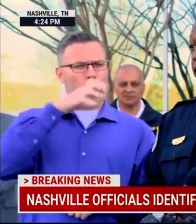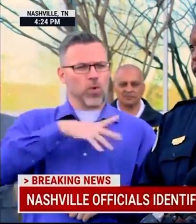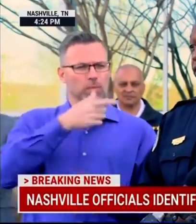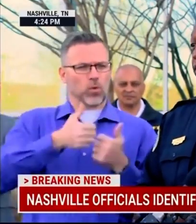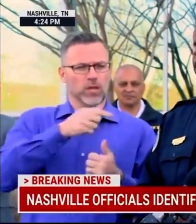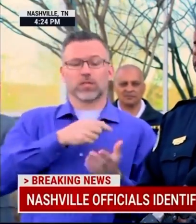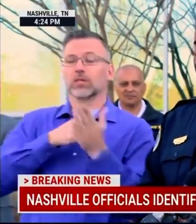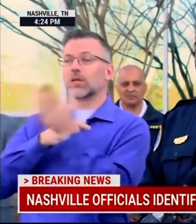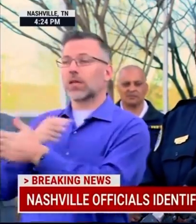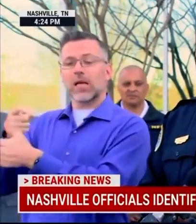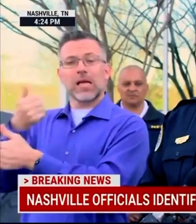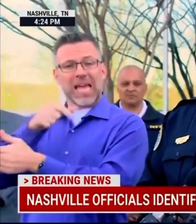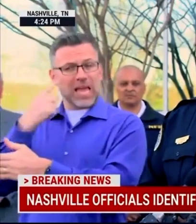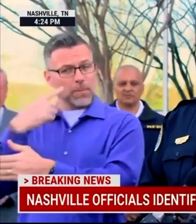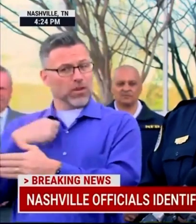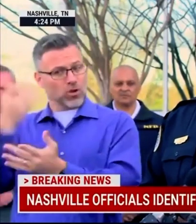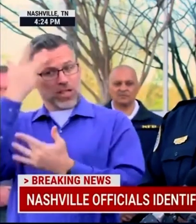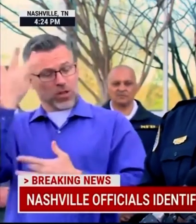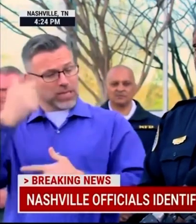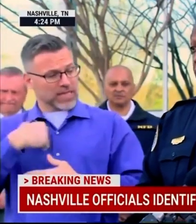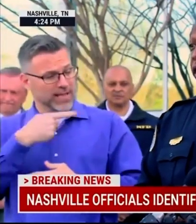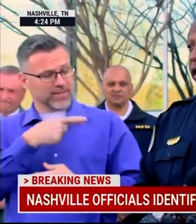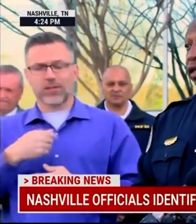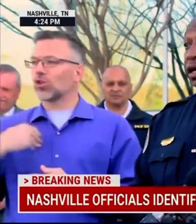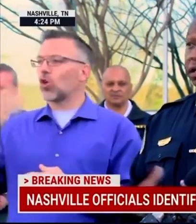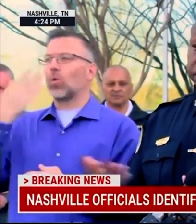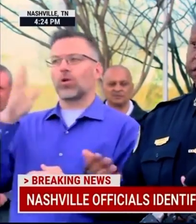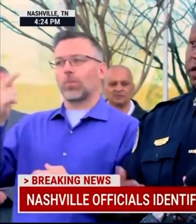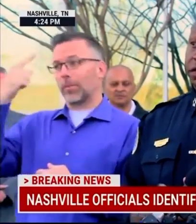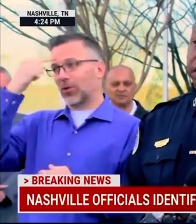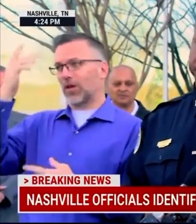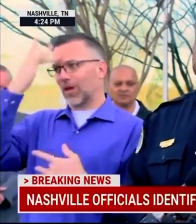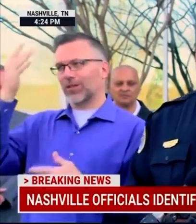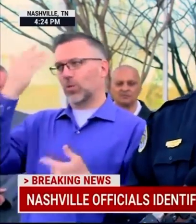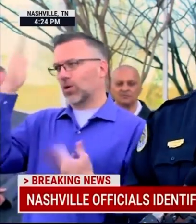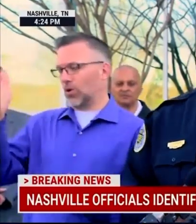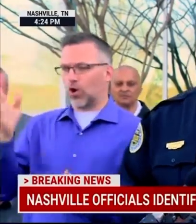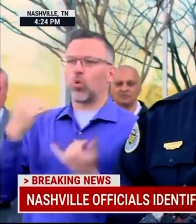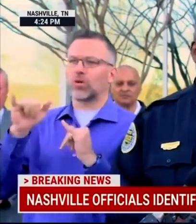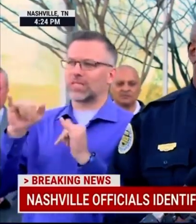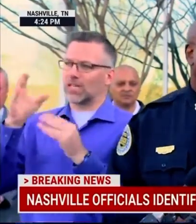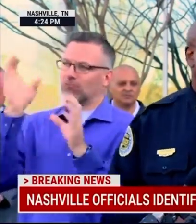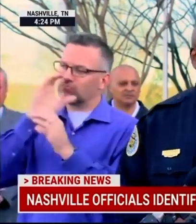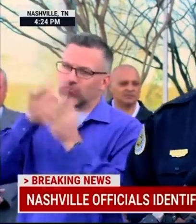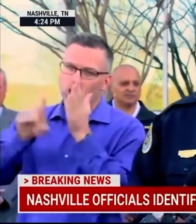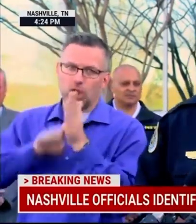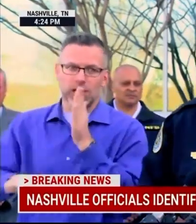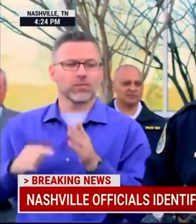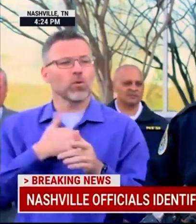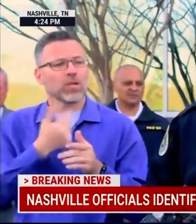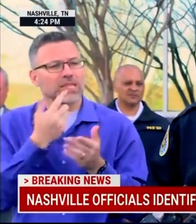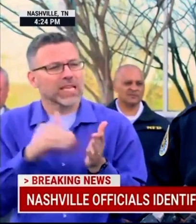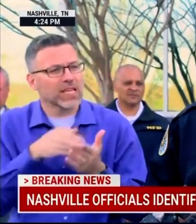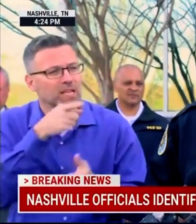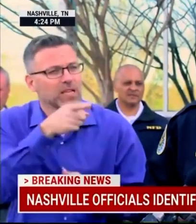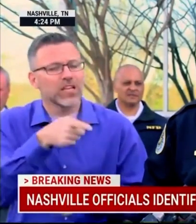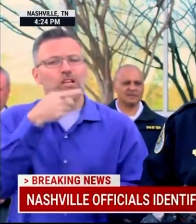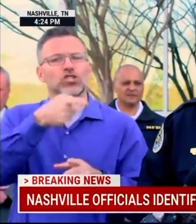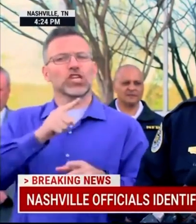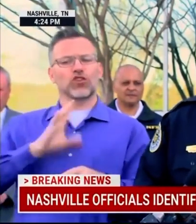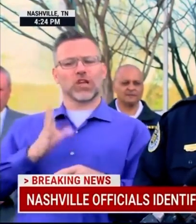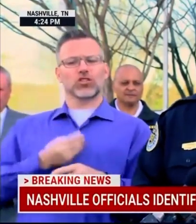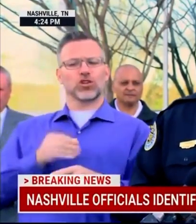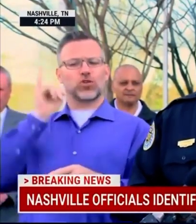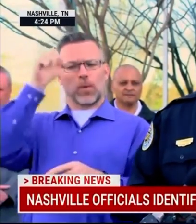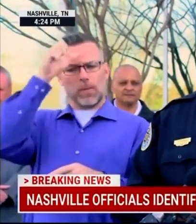any history of mental illness at this time, but we are looking at that as the investigation is ongoing, and I'm sorry. Does she identify as a transgender man